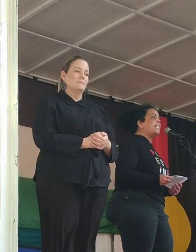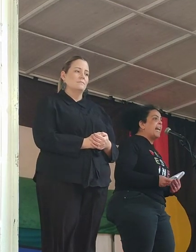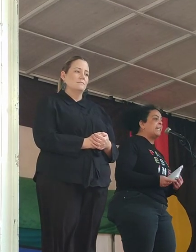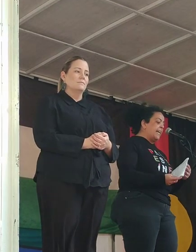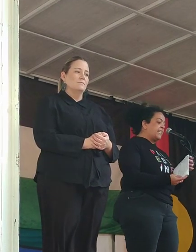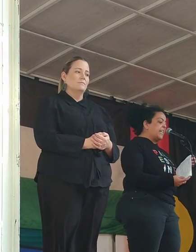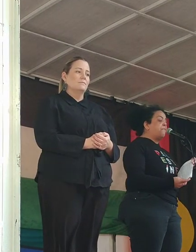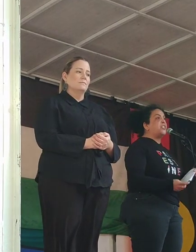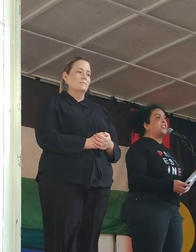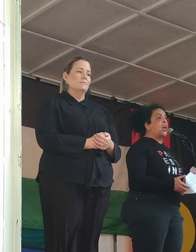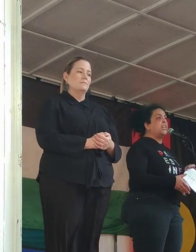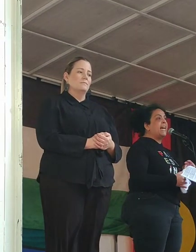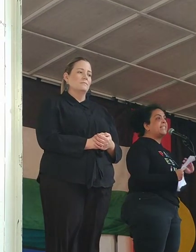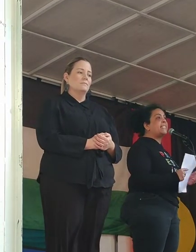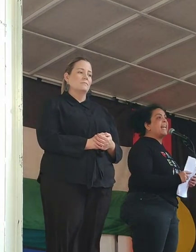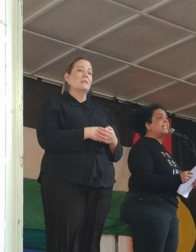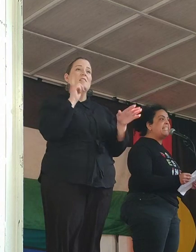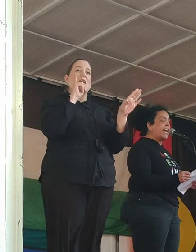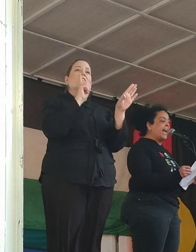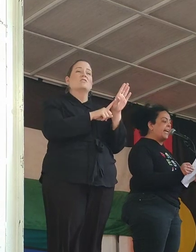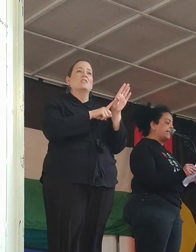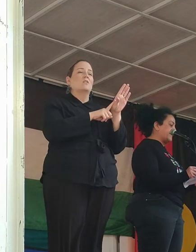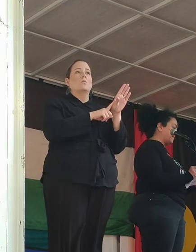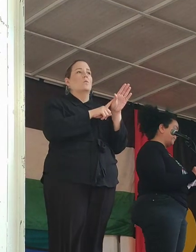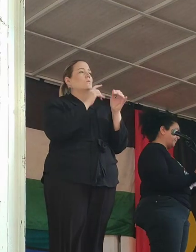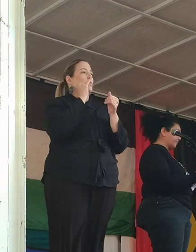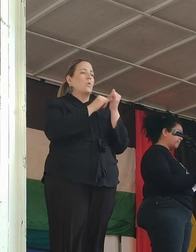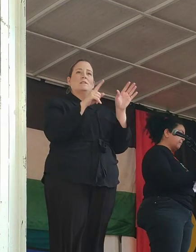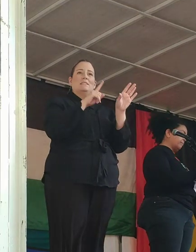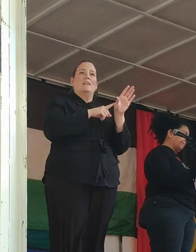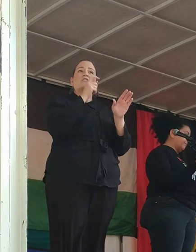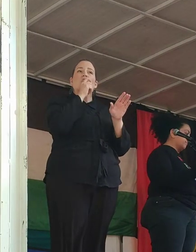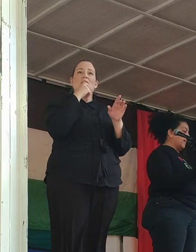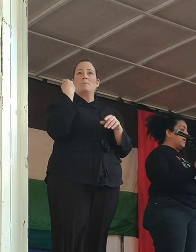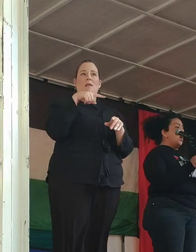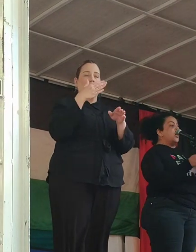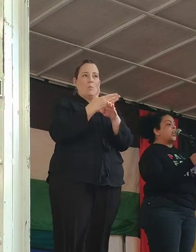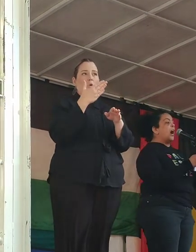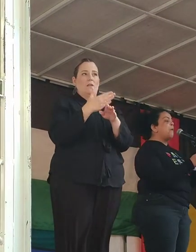Last year was the deadliest year for journalists in decades.